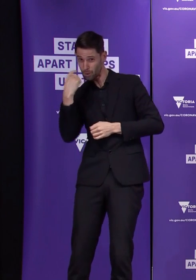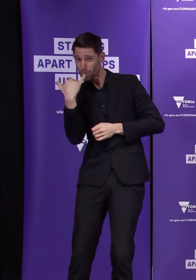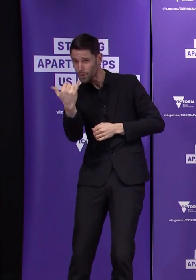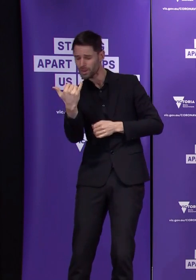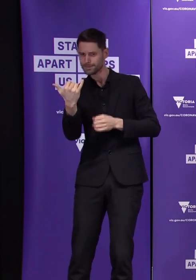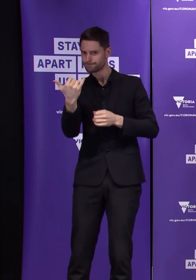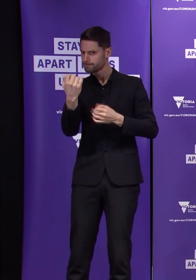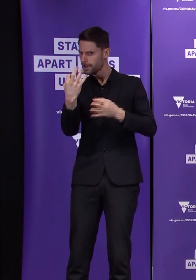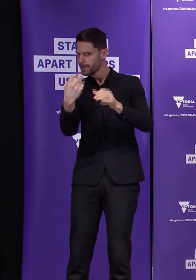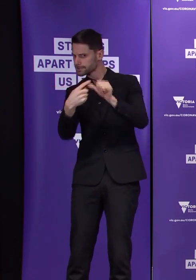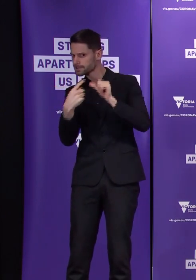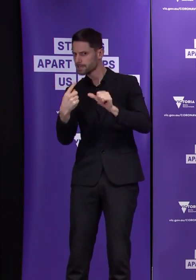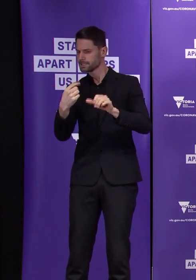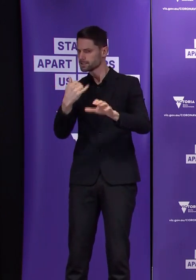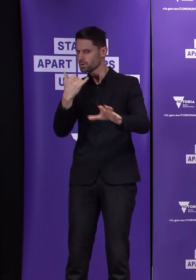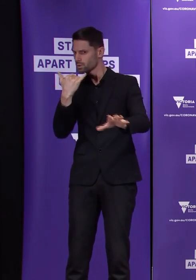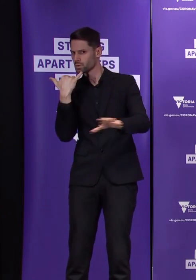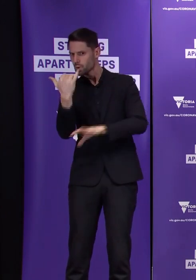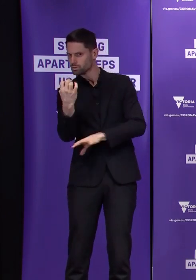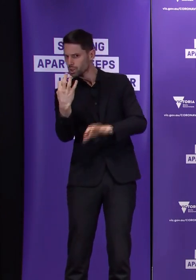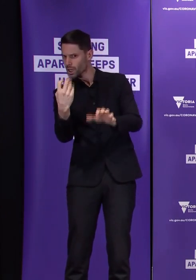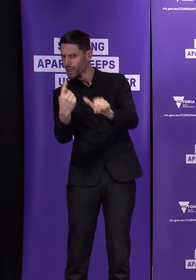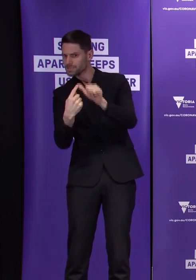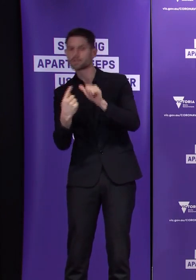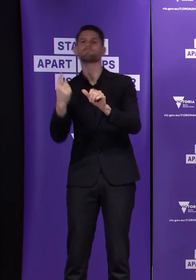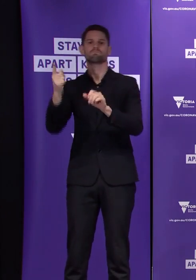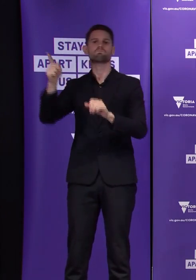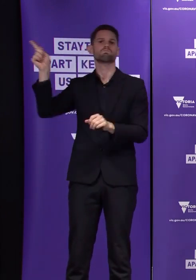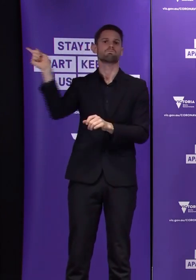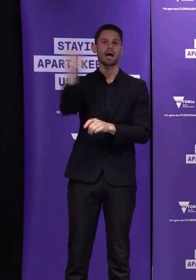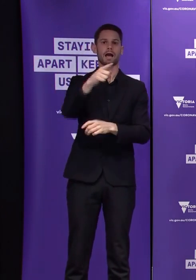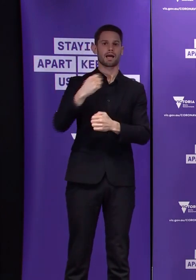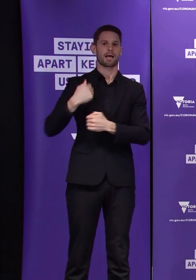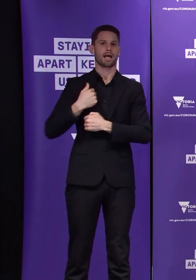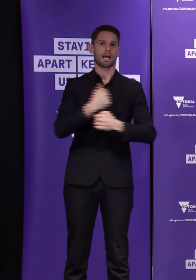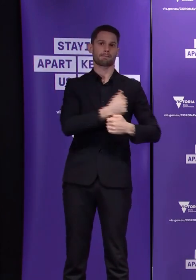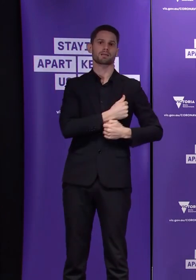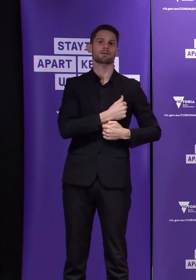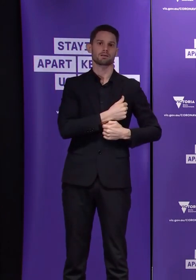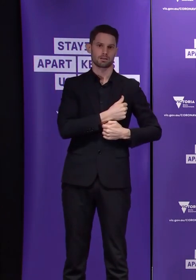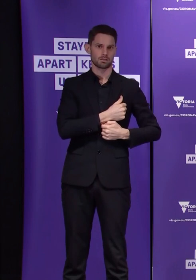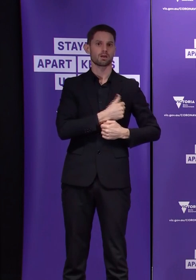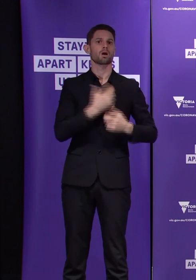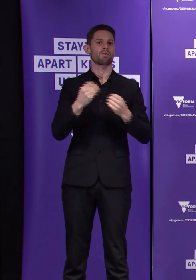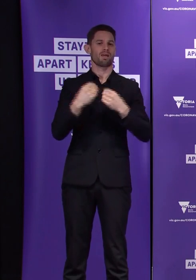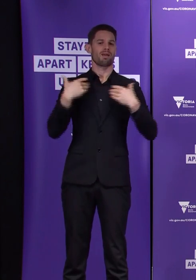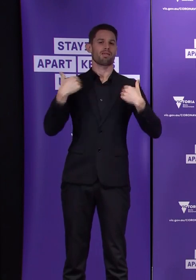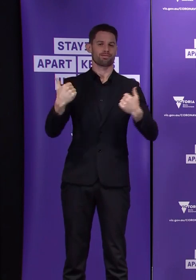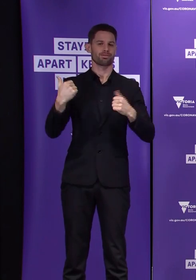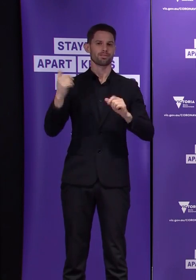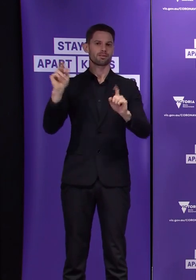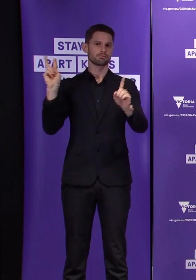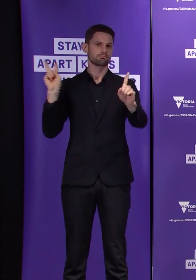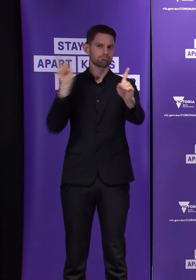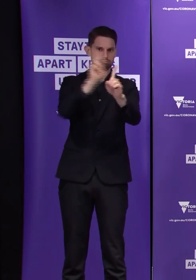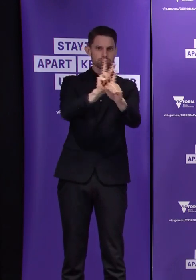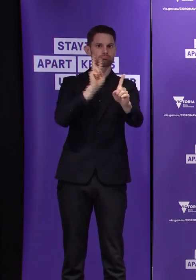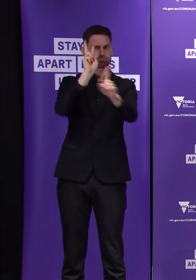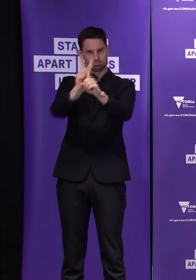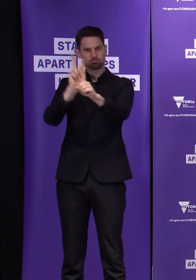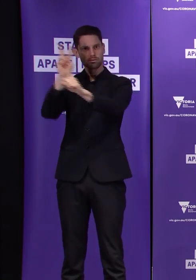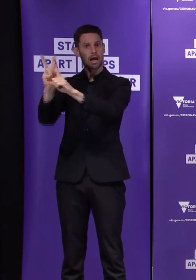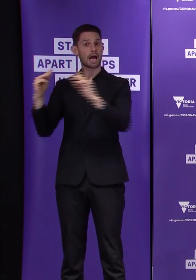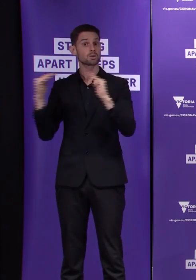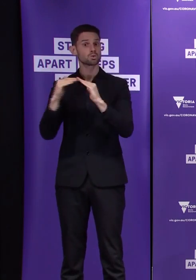whatever reason. And that's where the door knocking that's going on, literally thousands and thousands of doors being knocked on just as we speak now, cases as well as